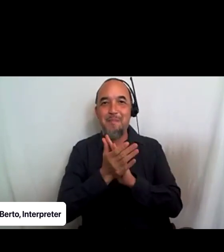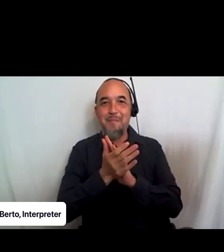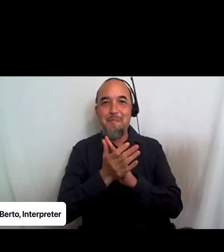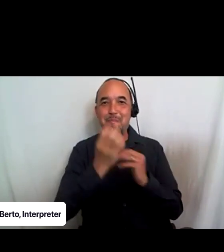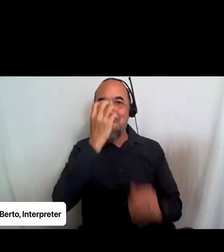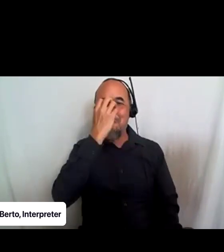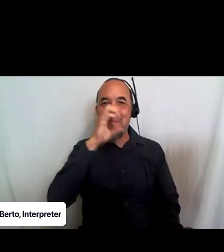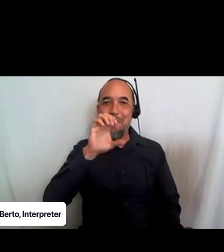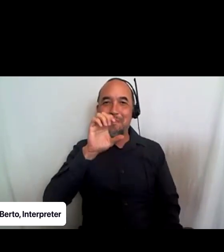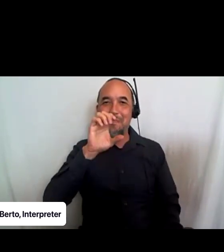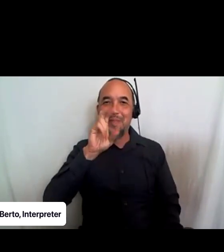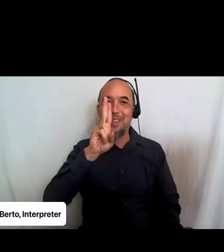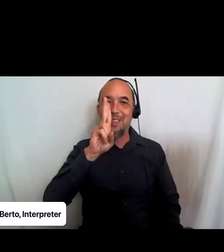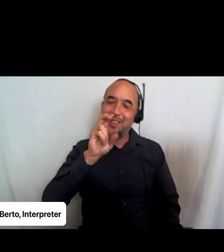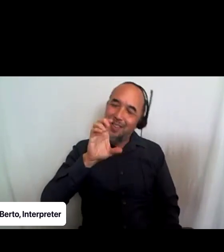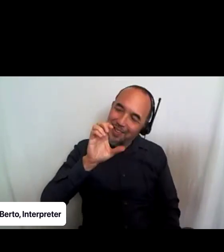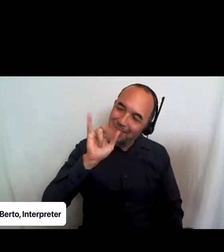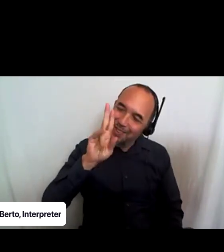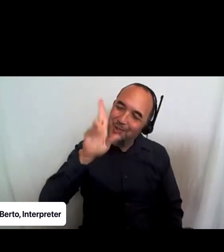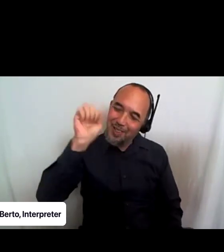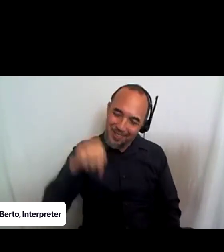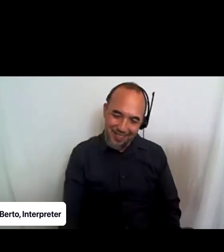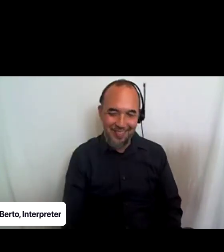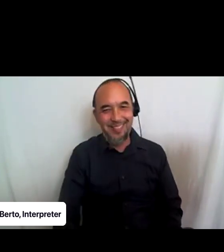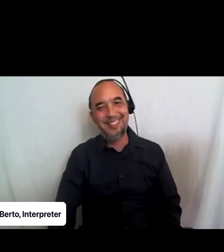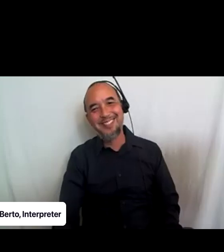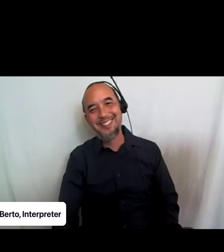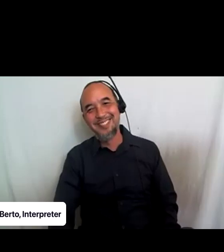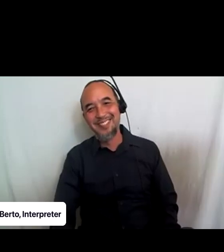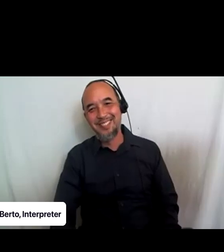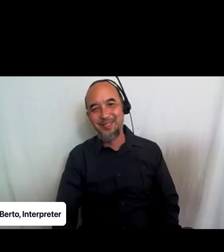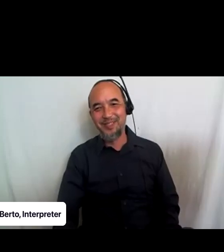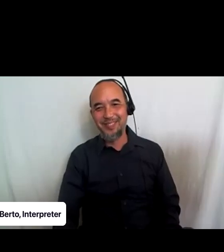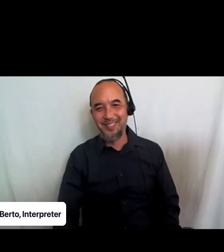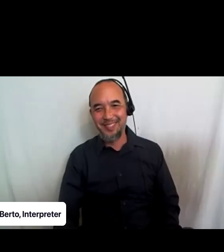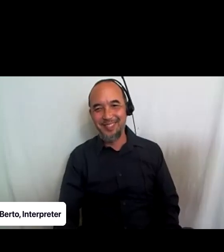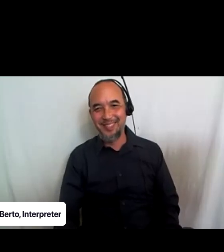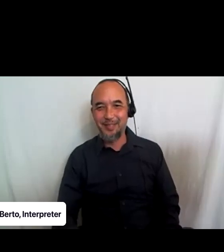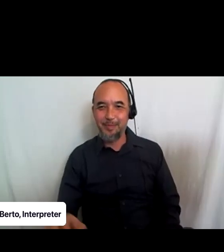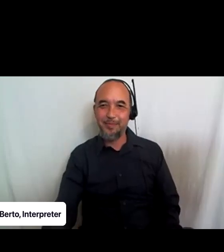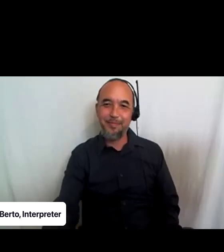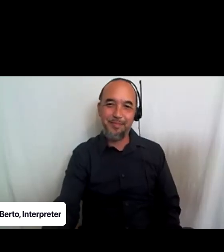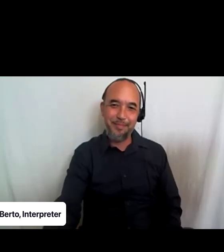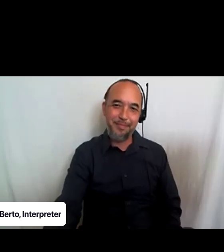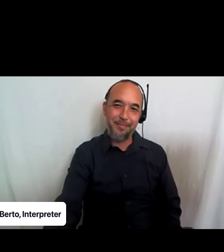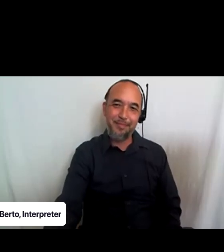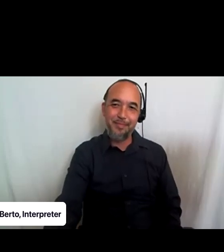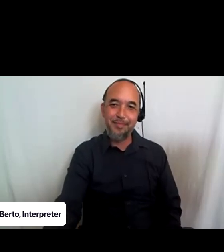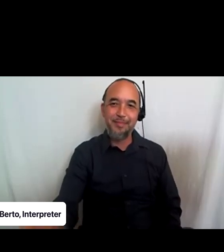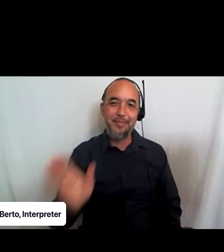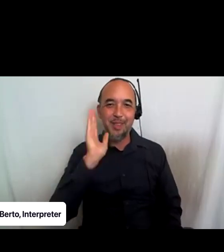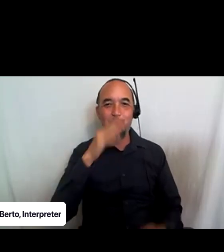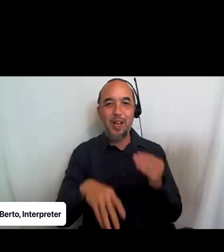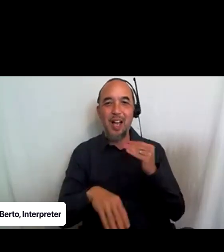funny together. All right, my butter's melted. I'm gonna add my 1 cup to 1.5 cups of